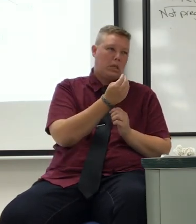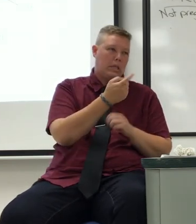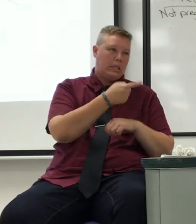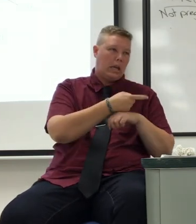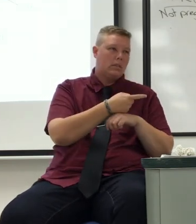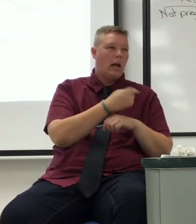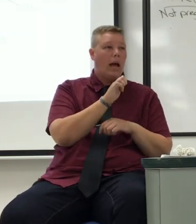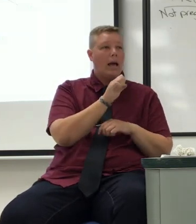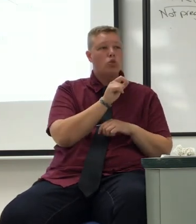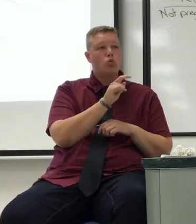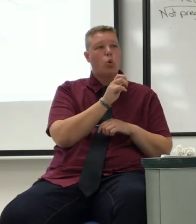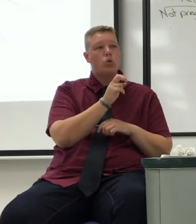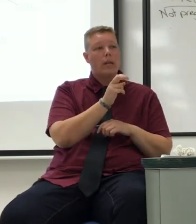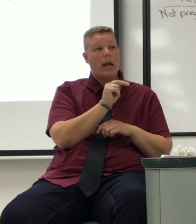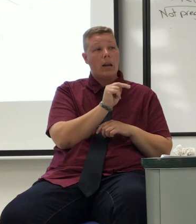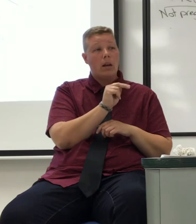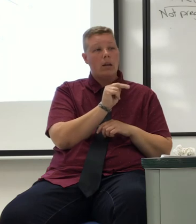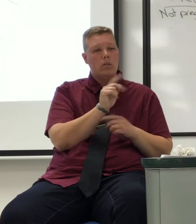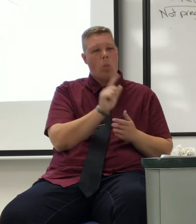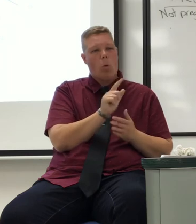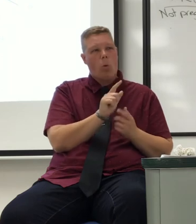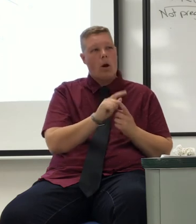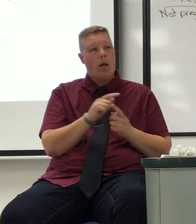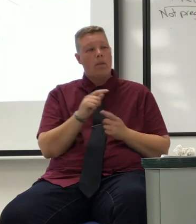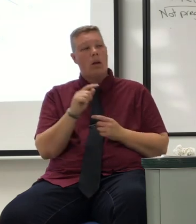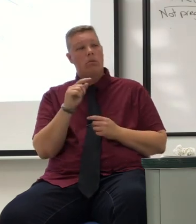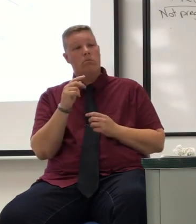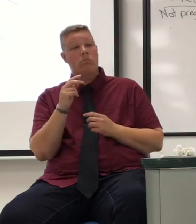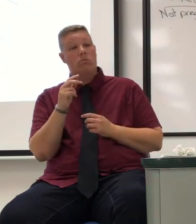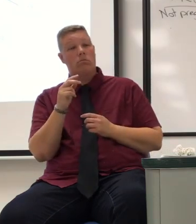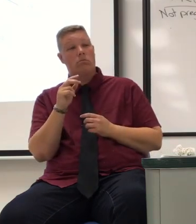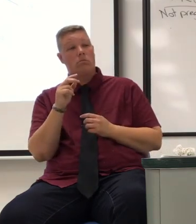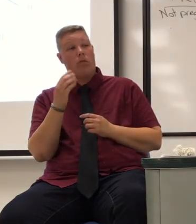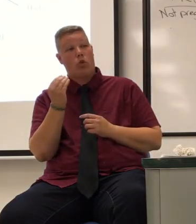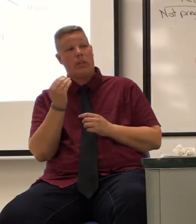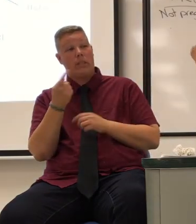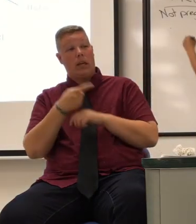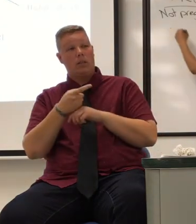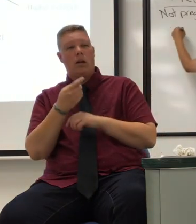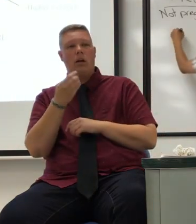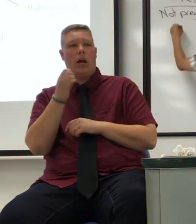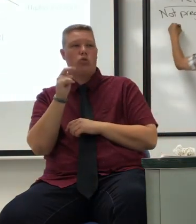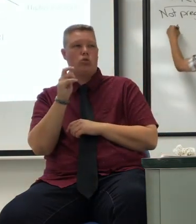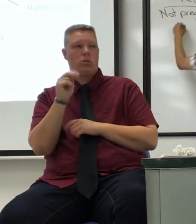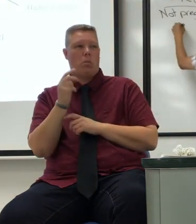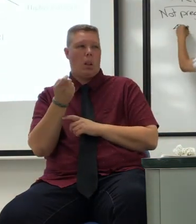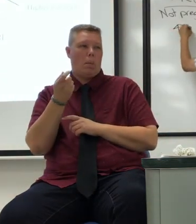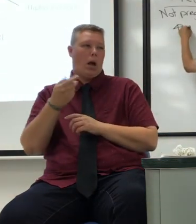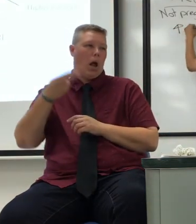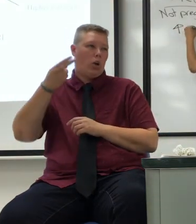other half, it's a little bit higher. Okay, if estrogen's a little bit higher,